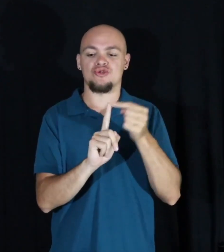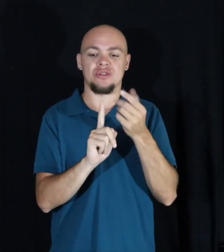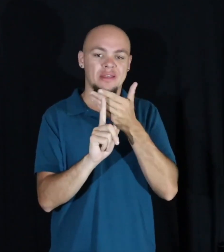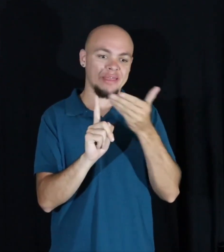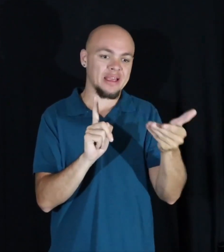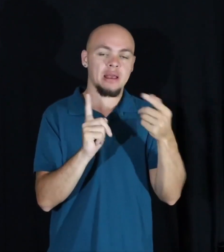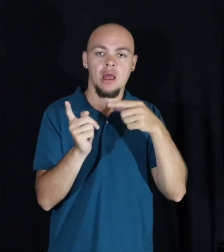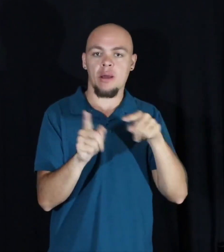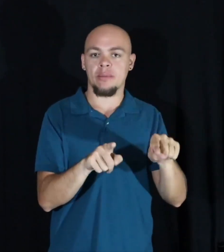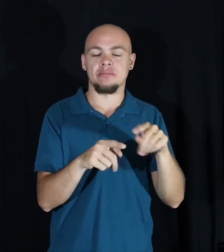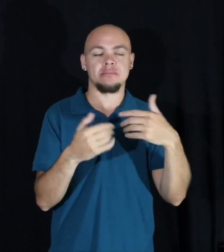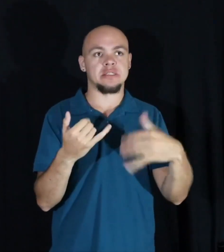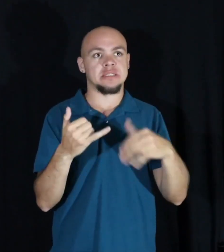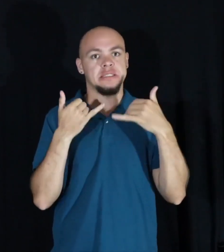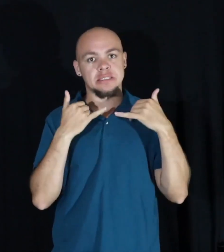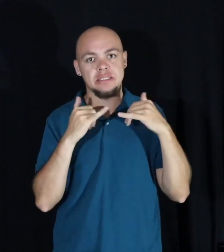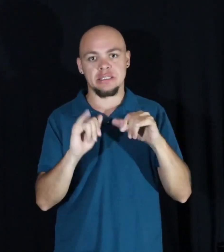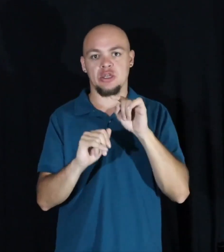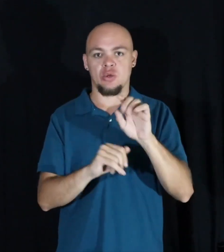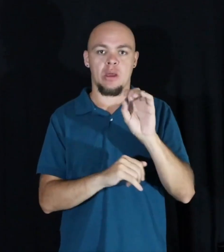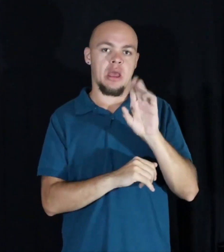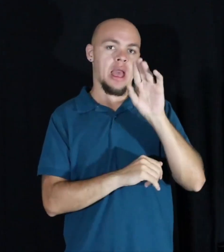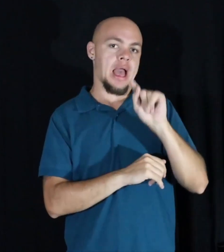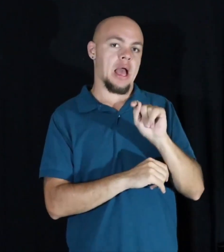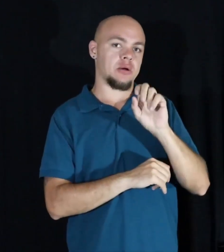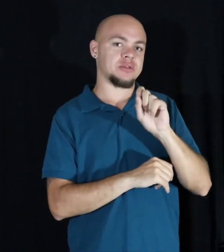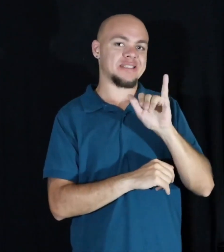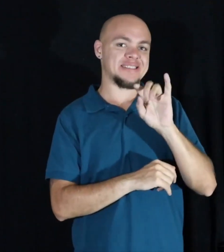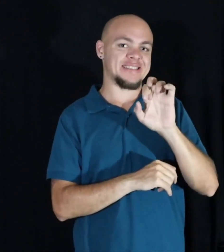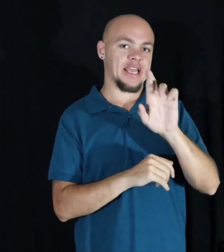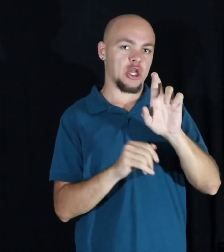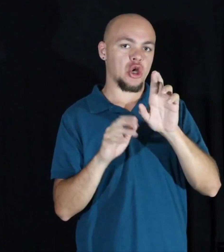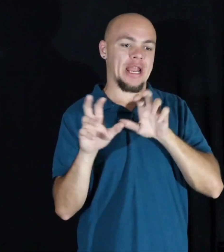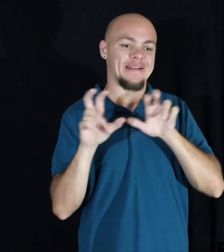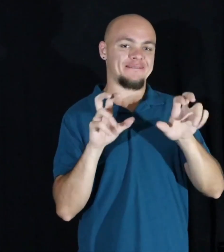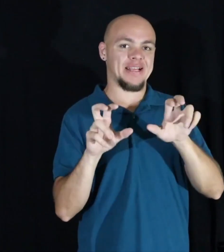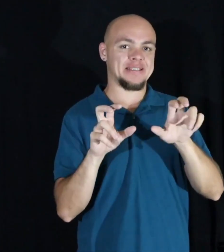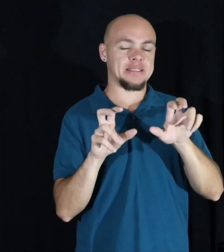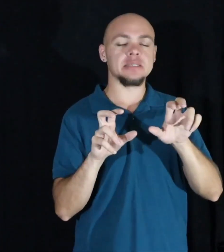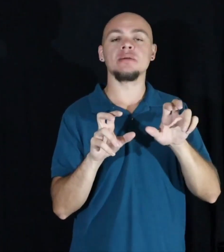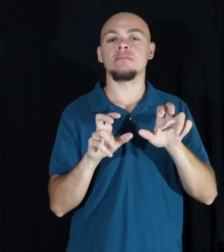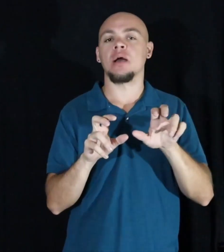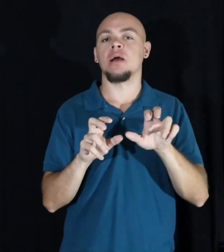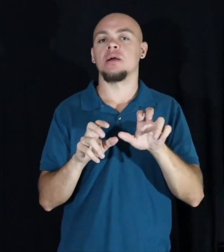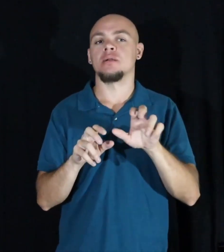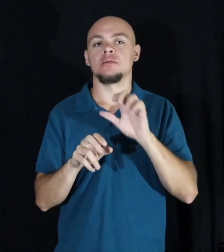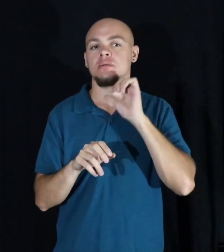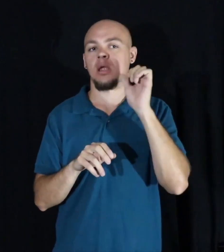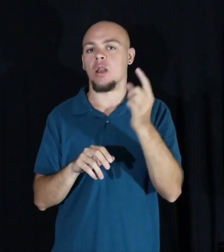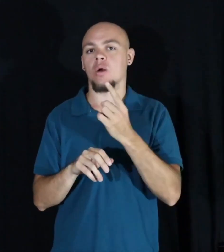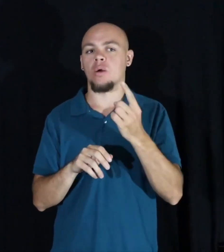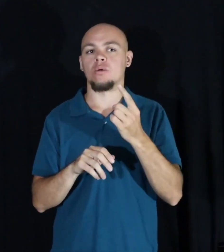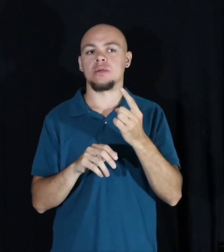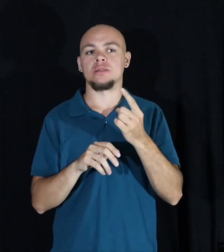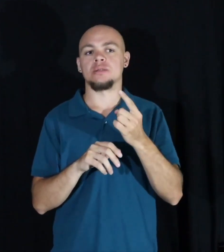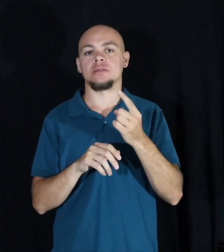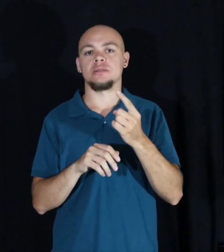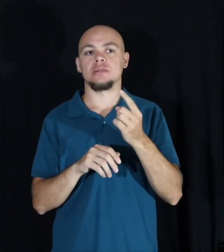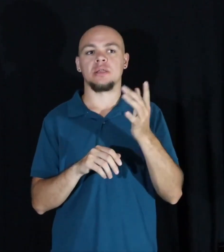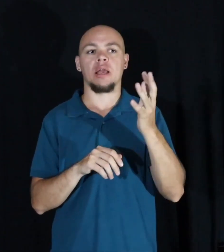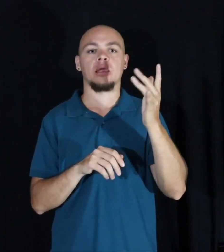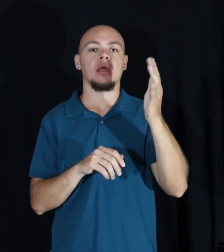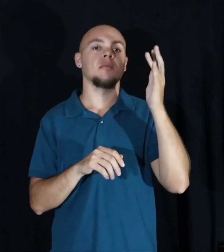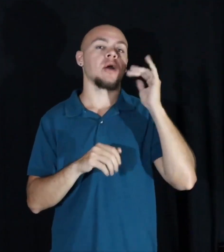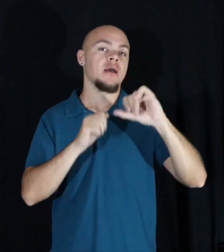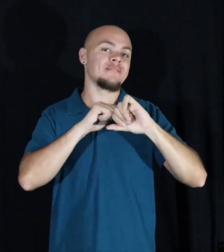that, you can still be an outsider and invest and do that, but not necessarily in the way of, you know, the forefathers of those countries